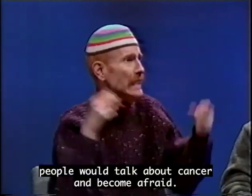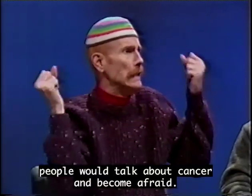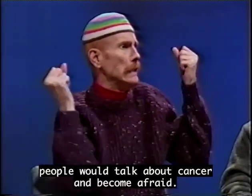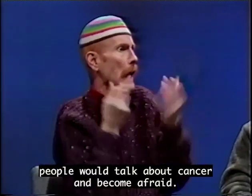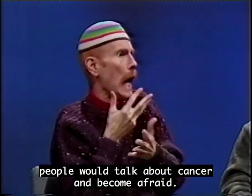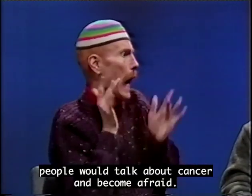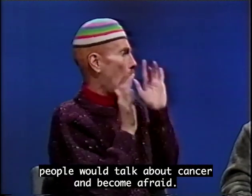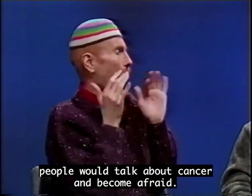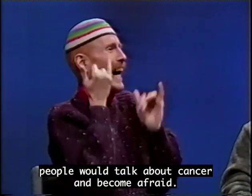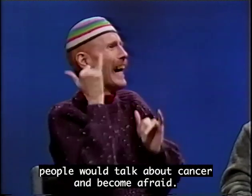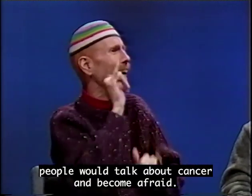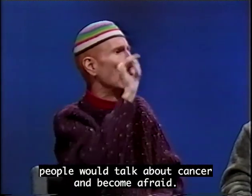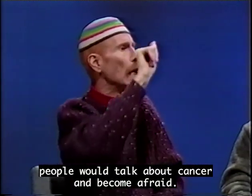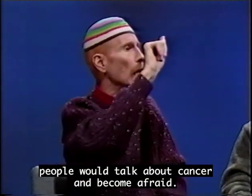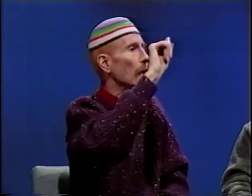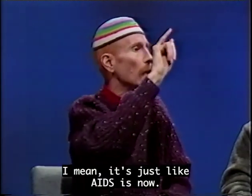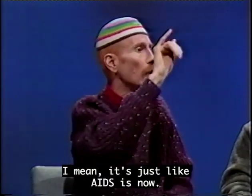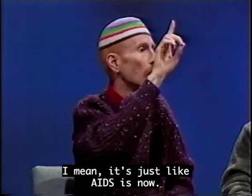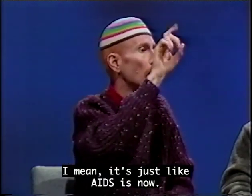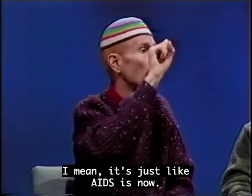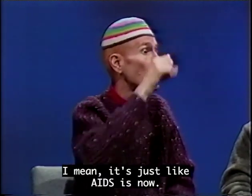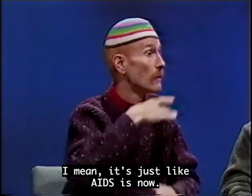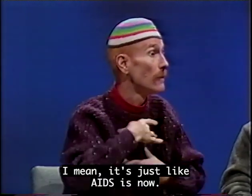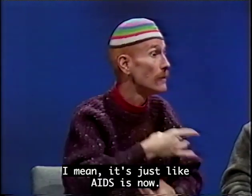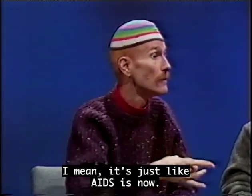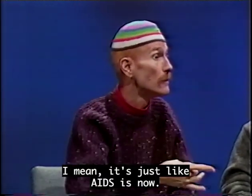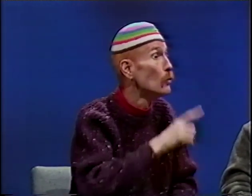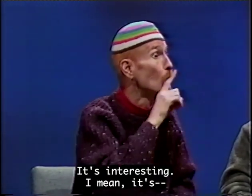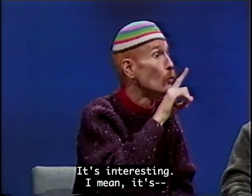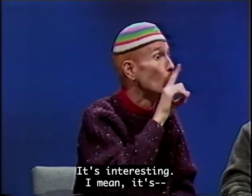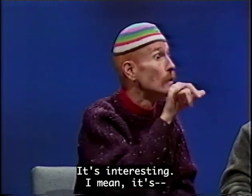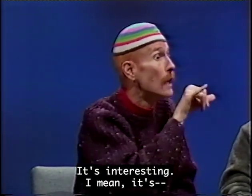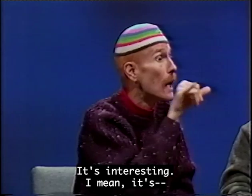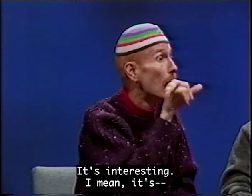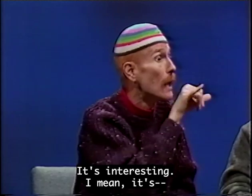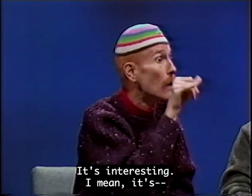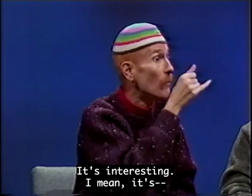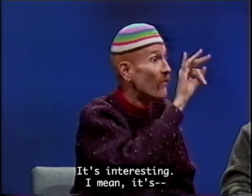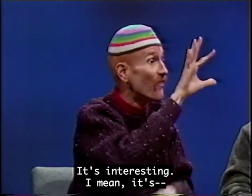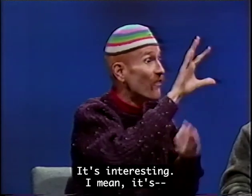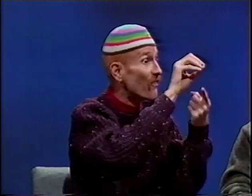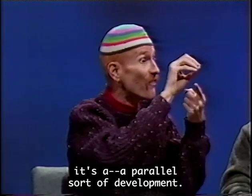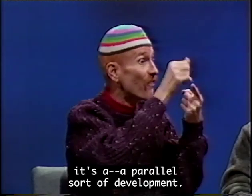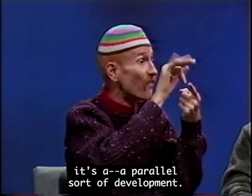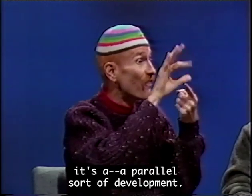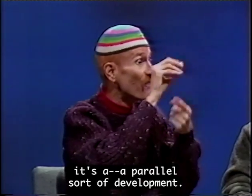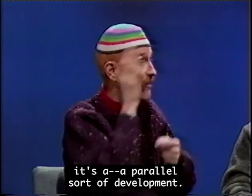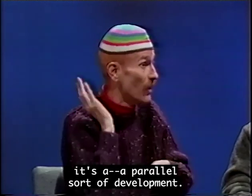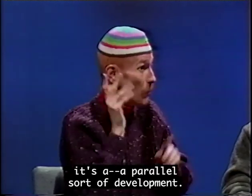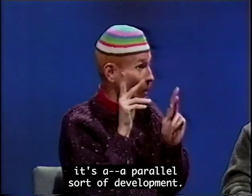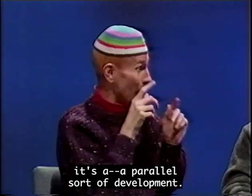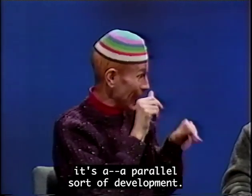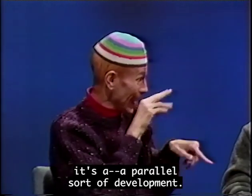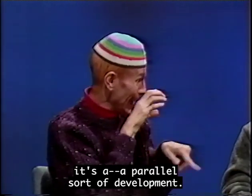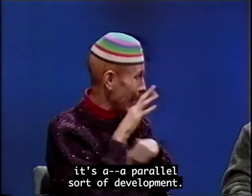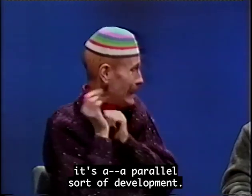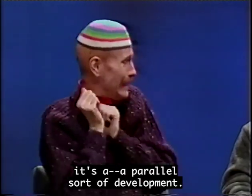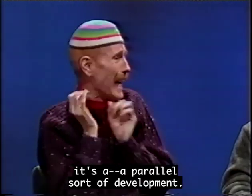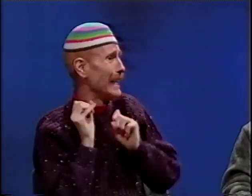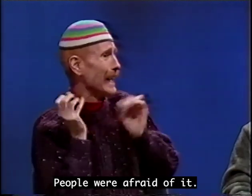people would talk about cancer and become afraid. I mean, it's just like AIDS is now. It's interesting. I mean, it's a parallel sort of development. People